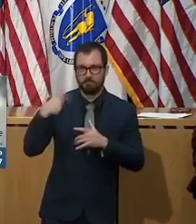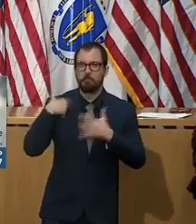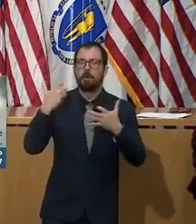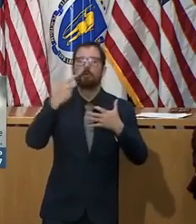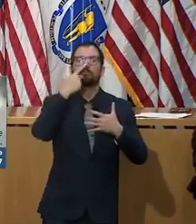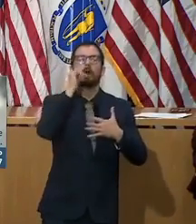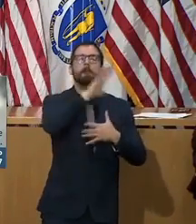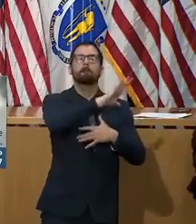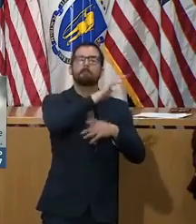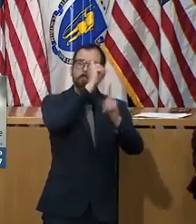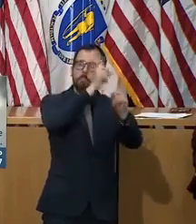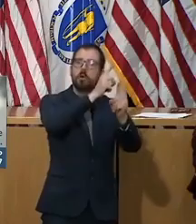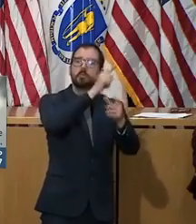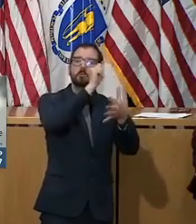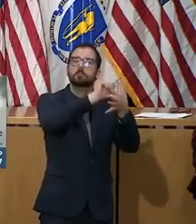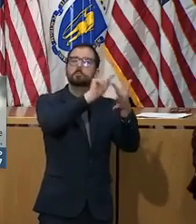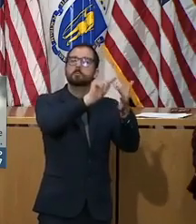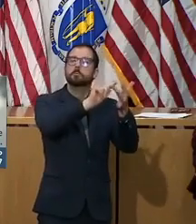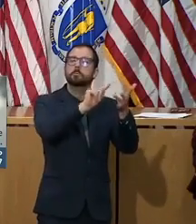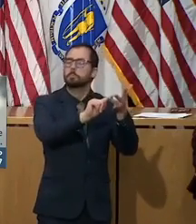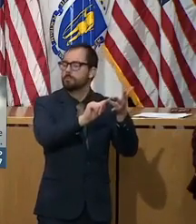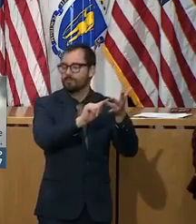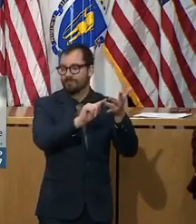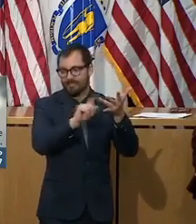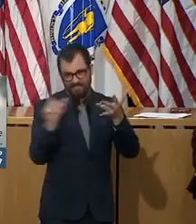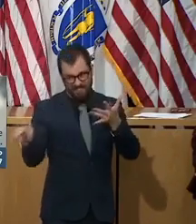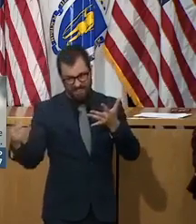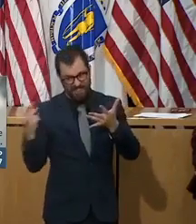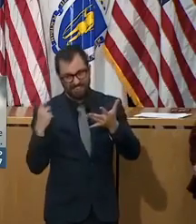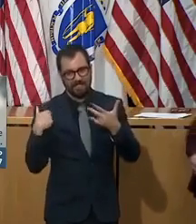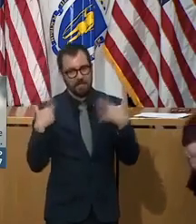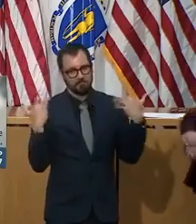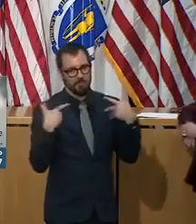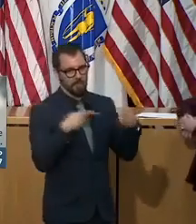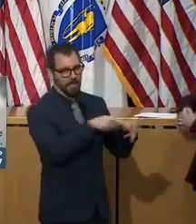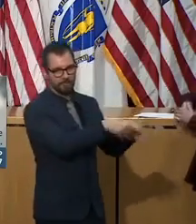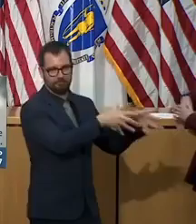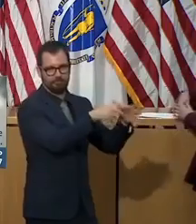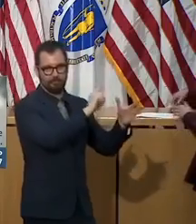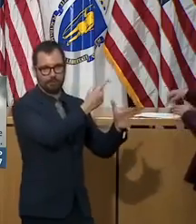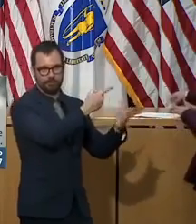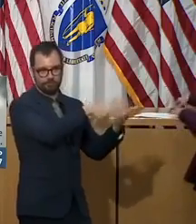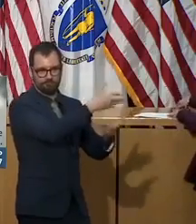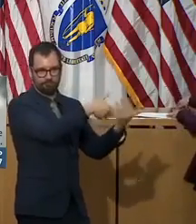nursing home and long-term care residents and staff that have been tested and how you're addressing obstacles?